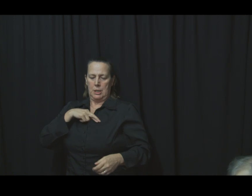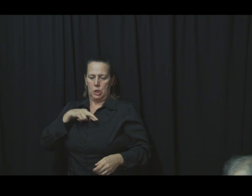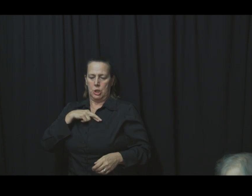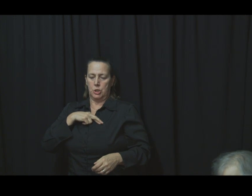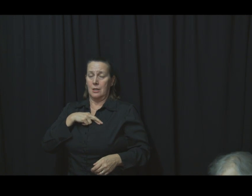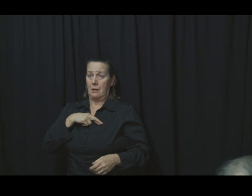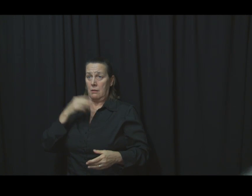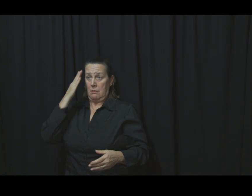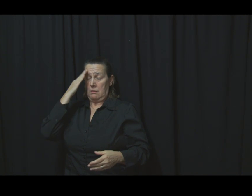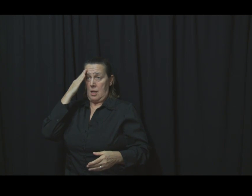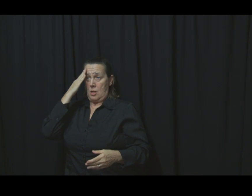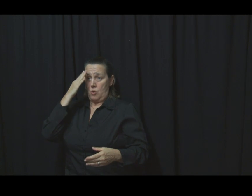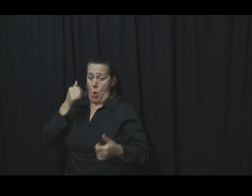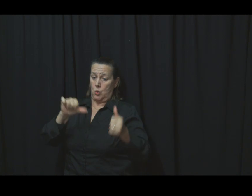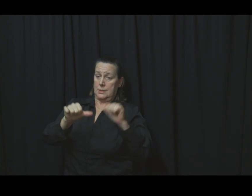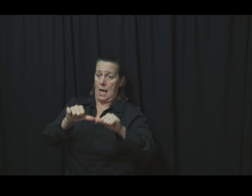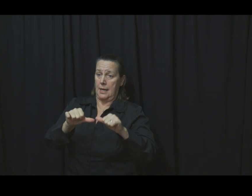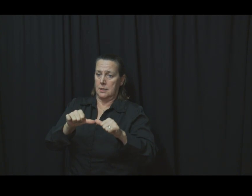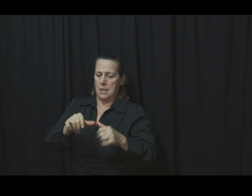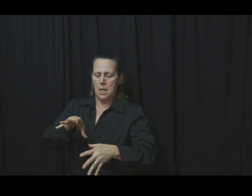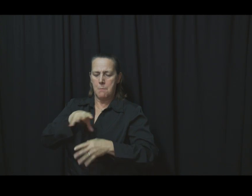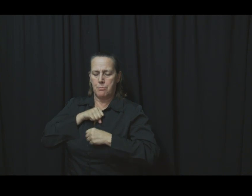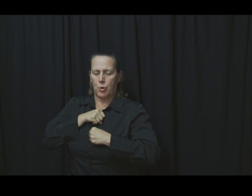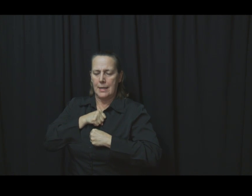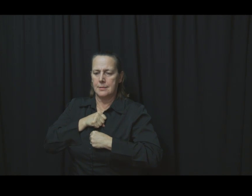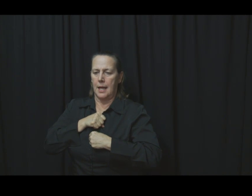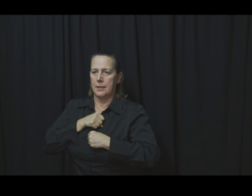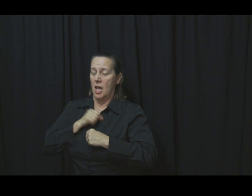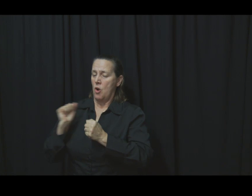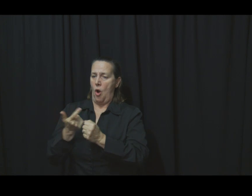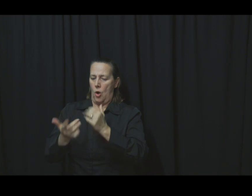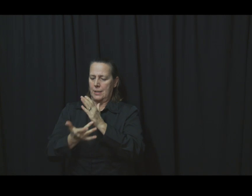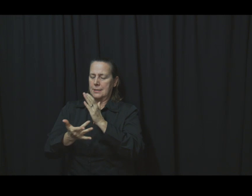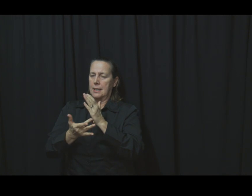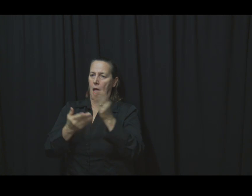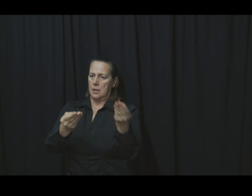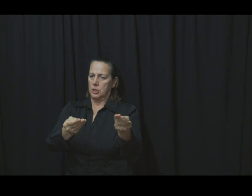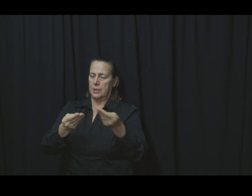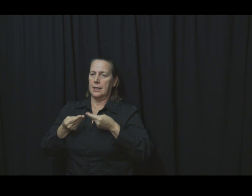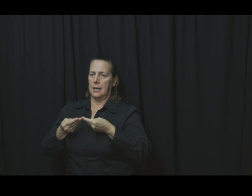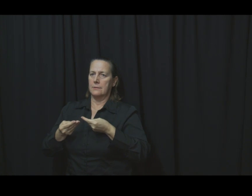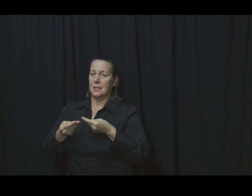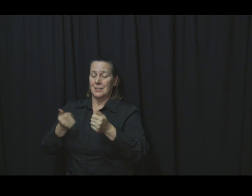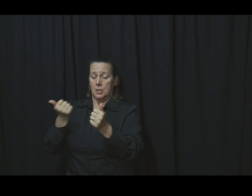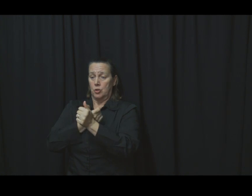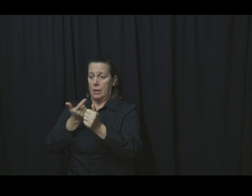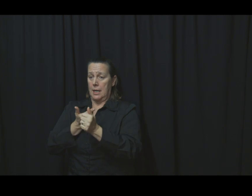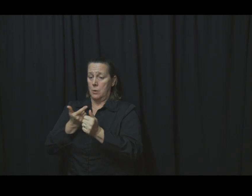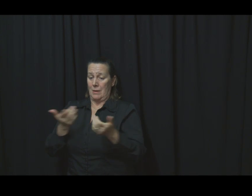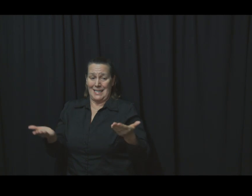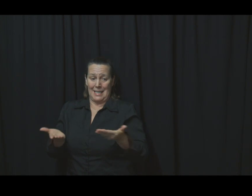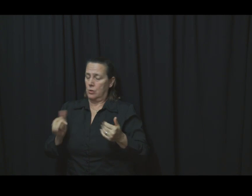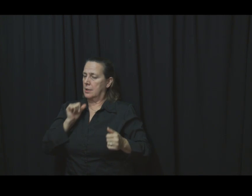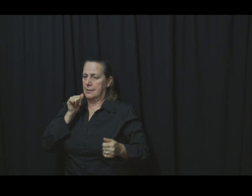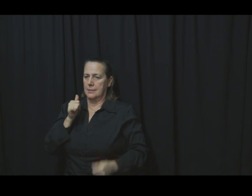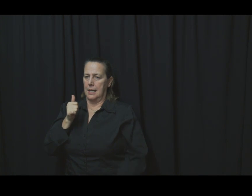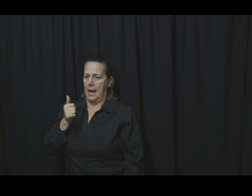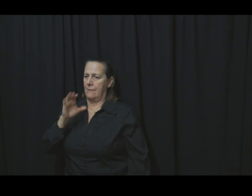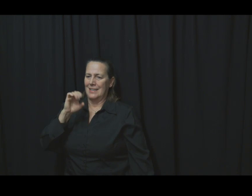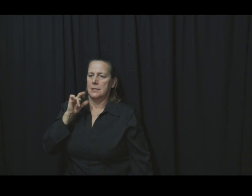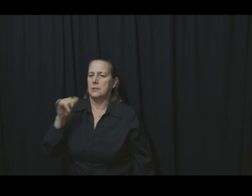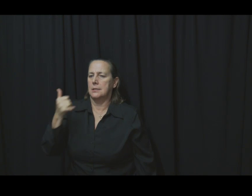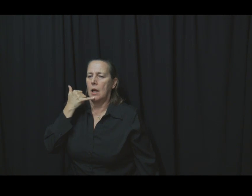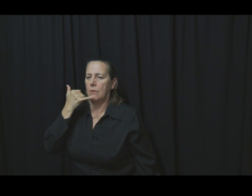and especially all the technology that it brings us. Is there anyone here who doesn't have a mobile phone that